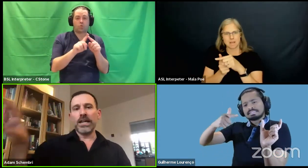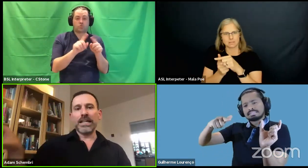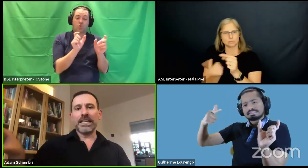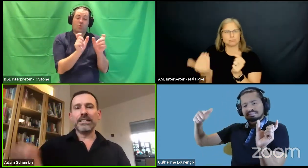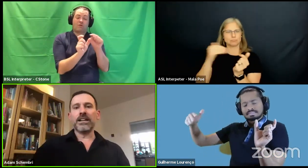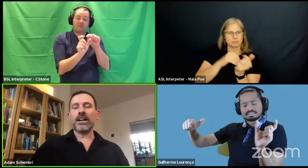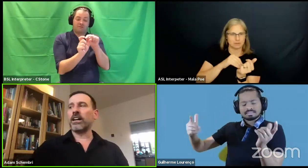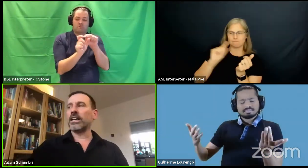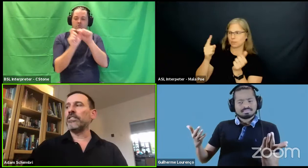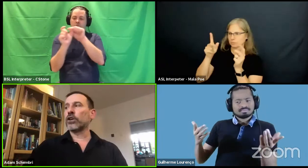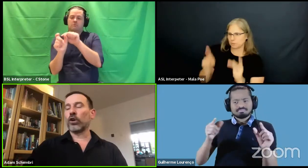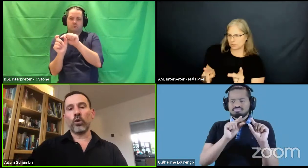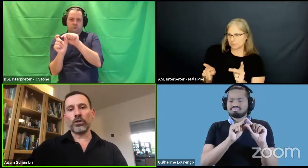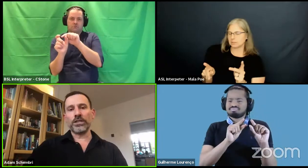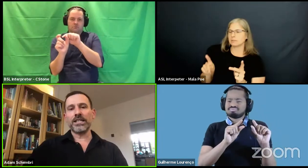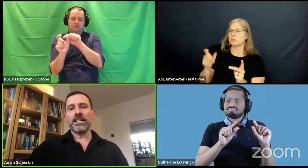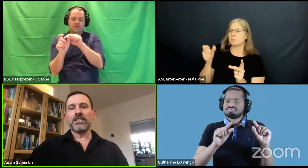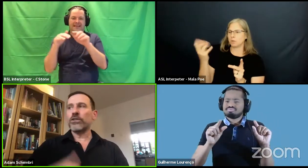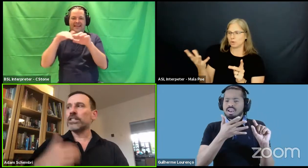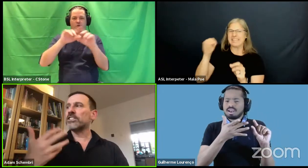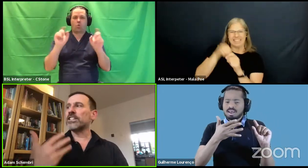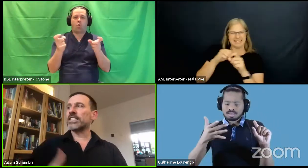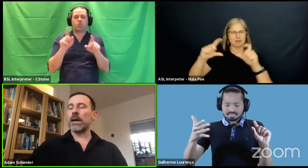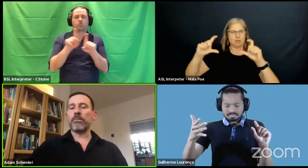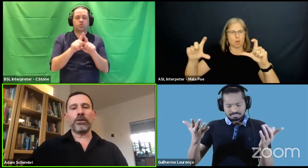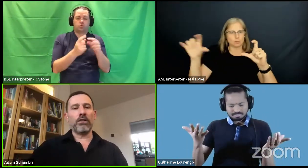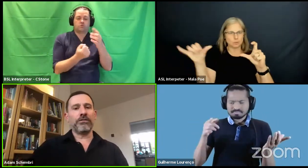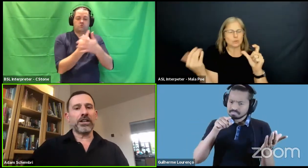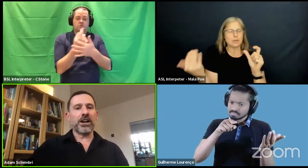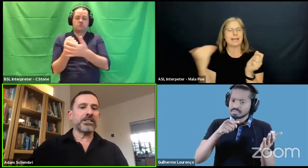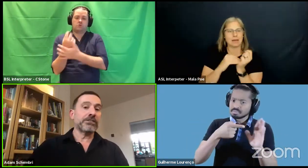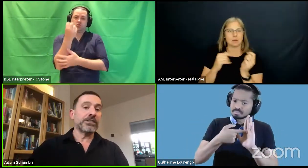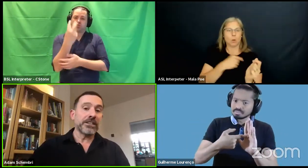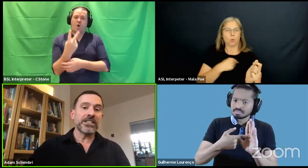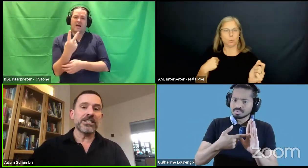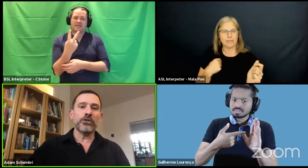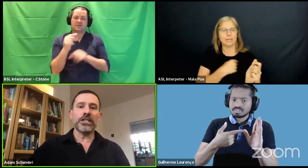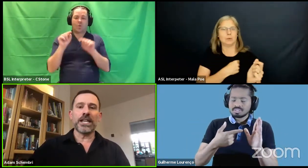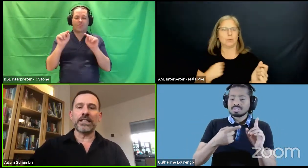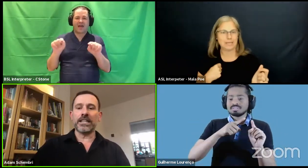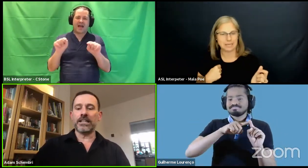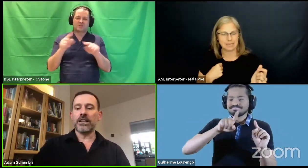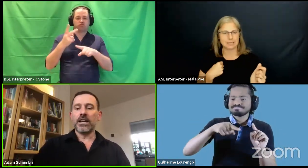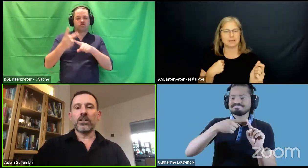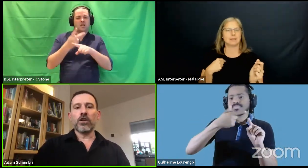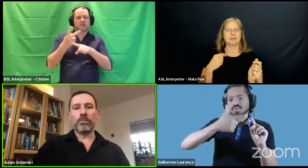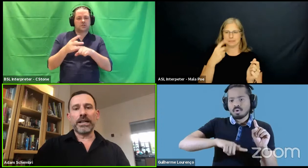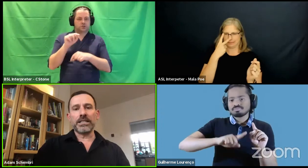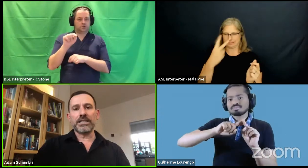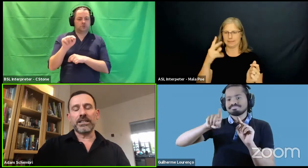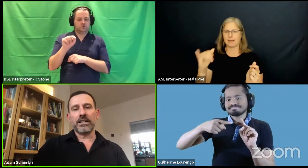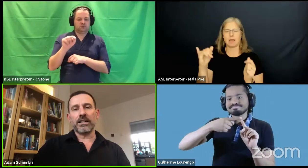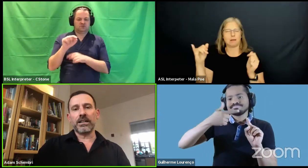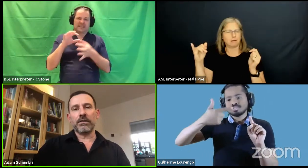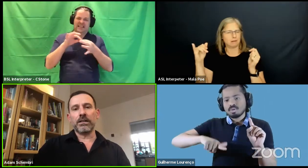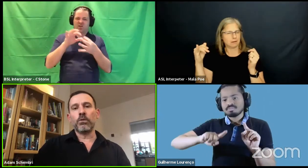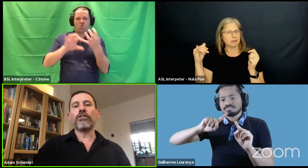plural in the clause. So this is an example of the kinds of redundancy you can get in